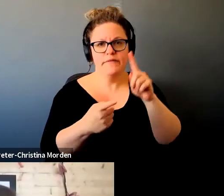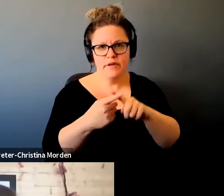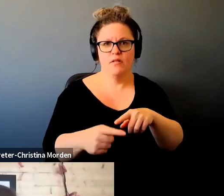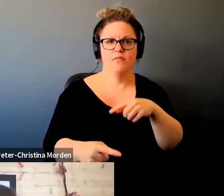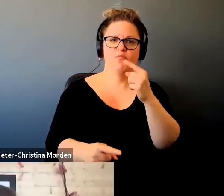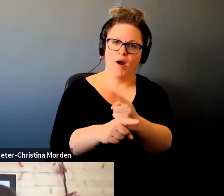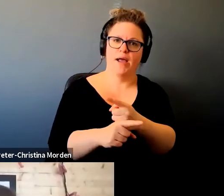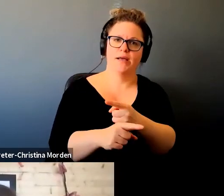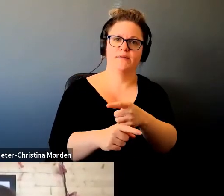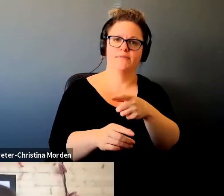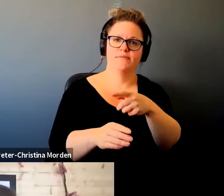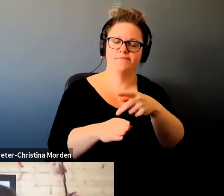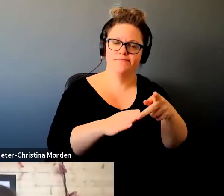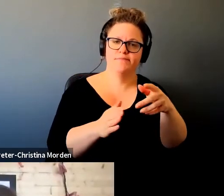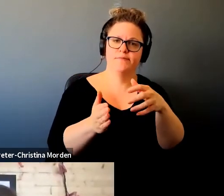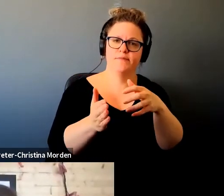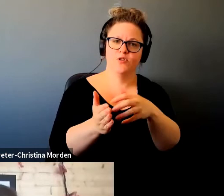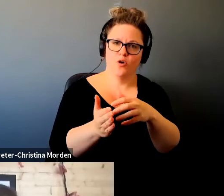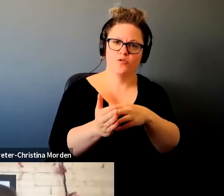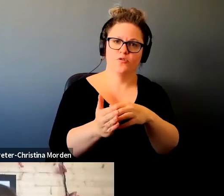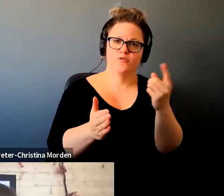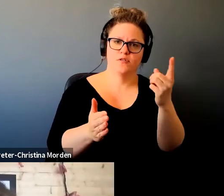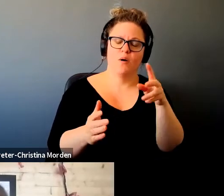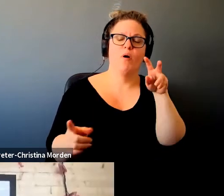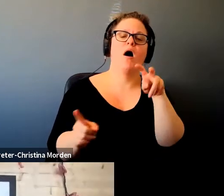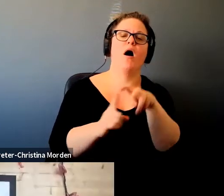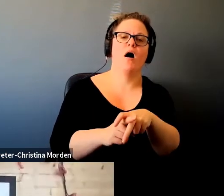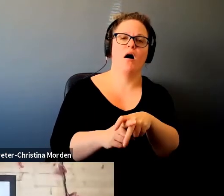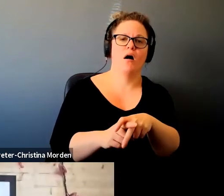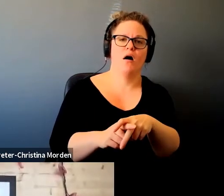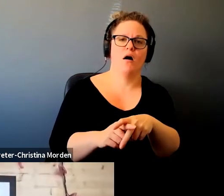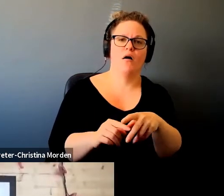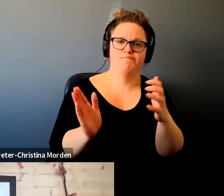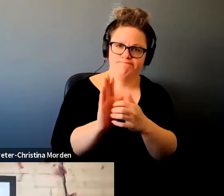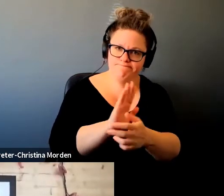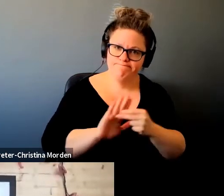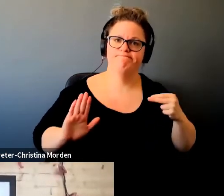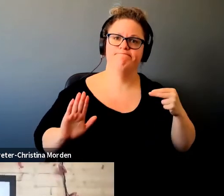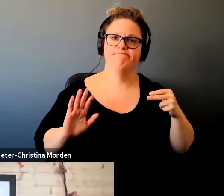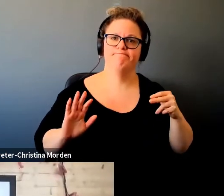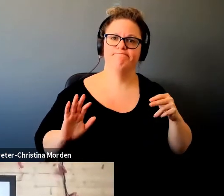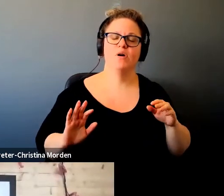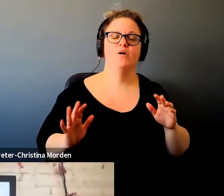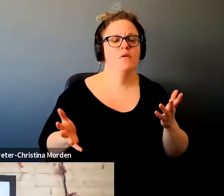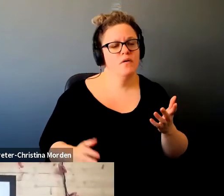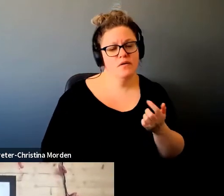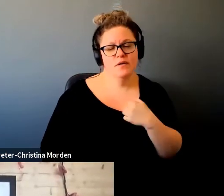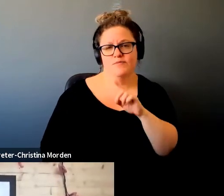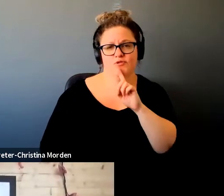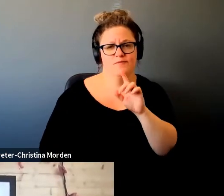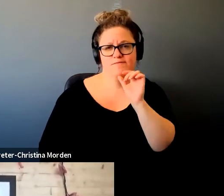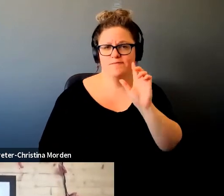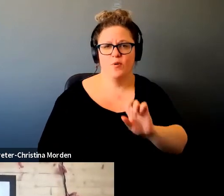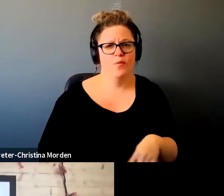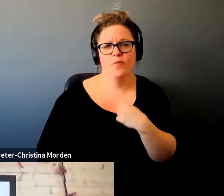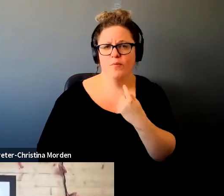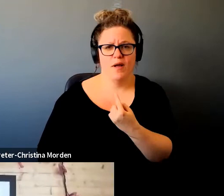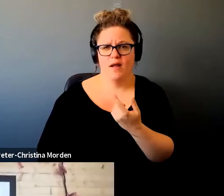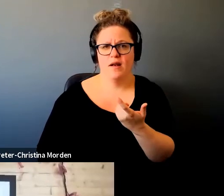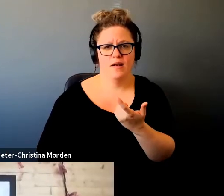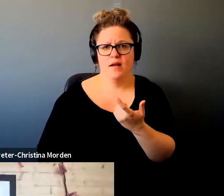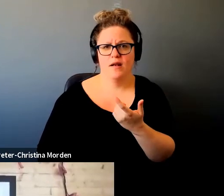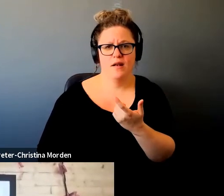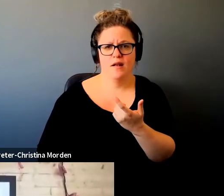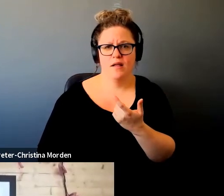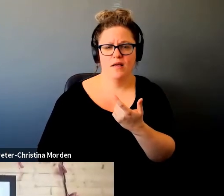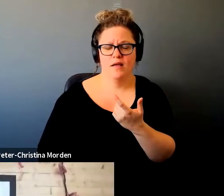to manage. And I'm sure I'm not the only person who doesn't feel that they're